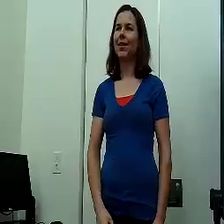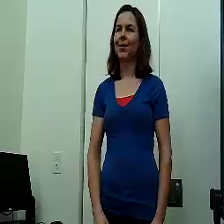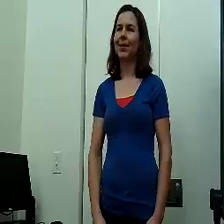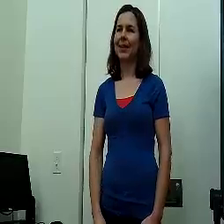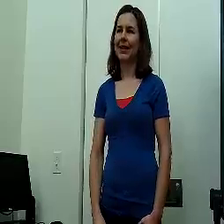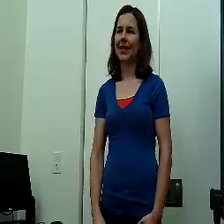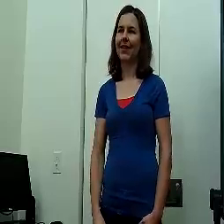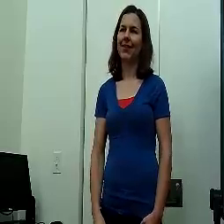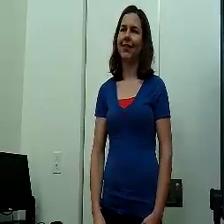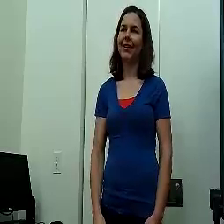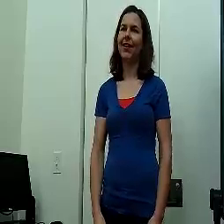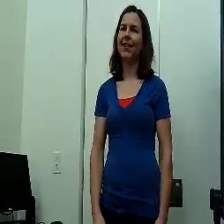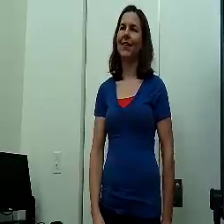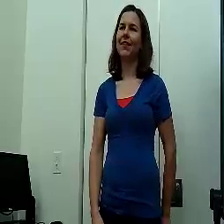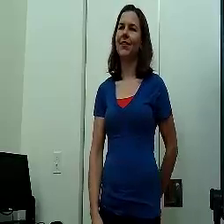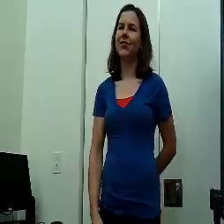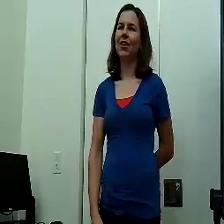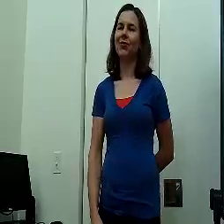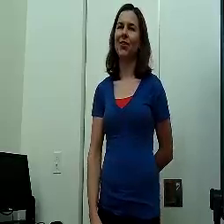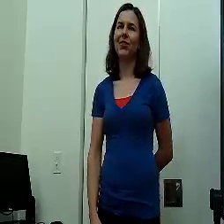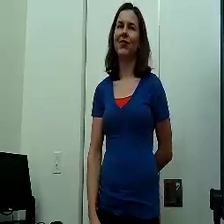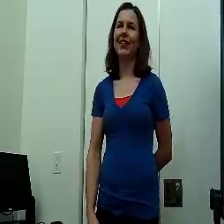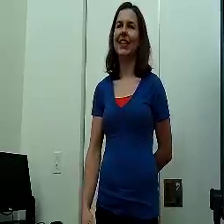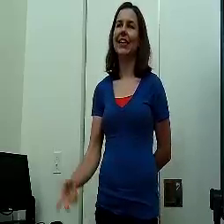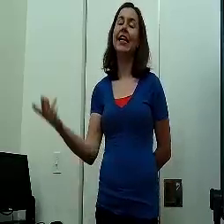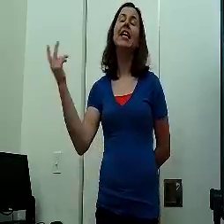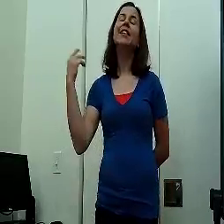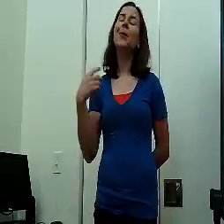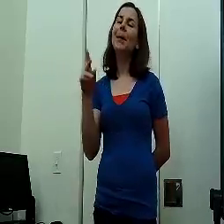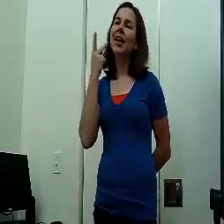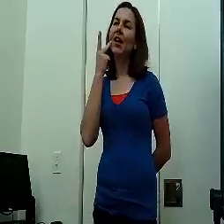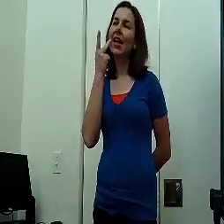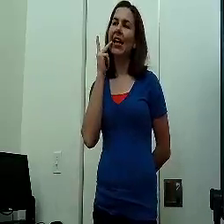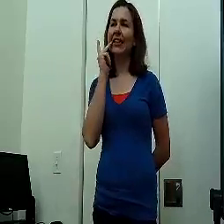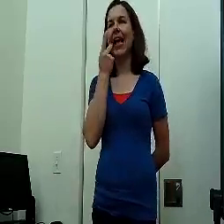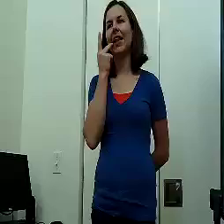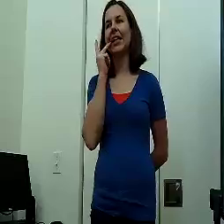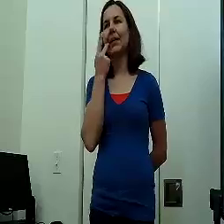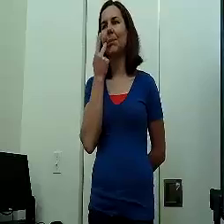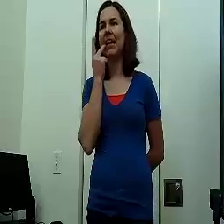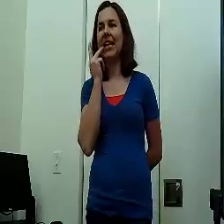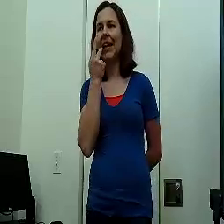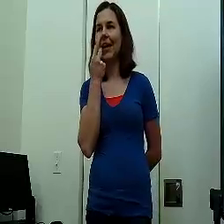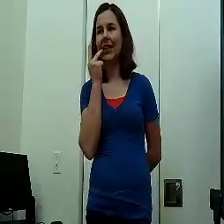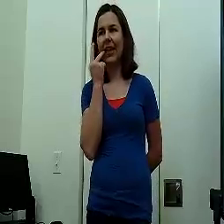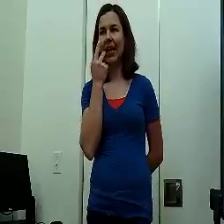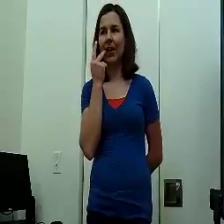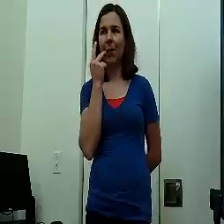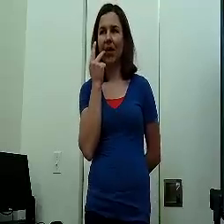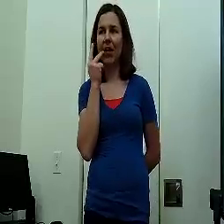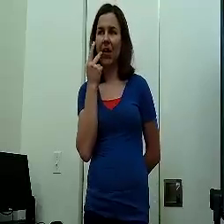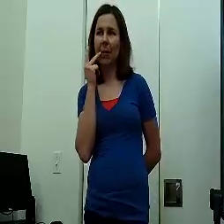Close. You're starting in the general vicinity. So pickle in ASL is a P at the side of your mouth here,